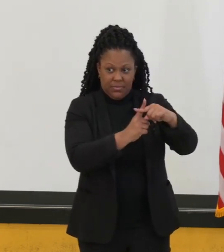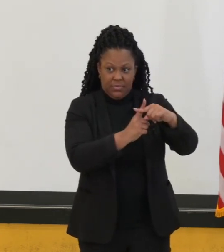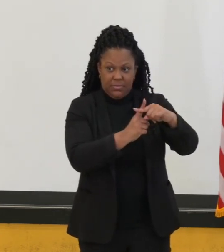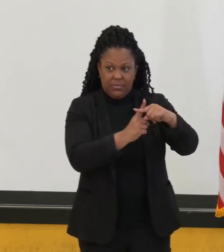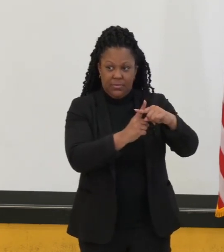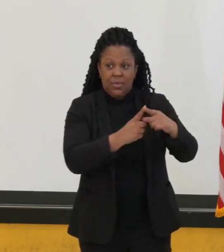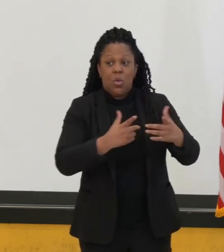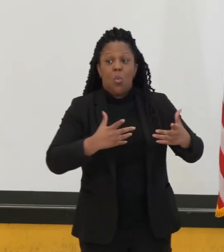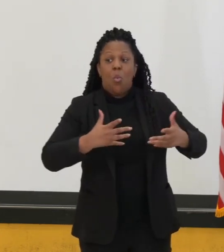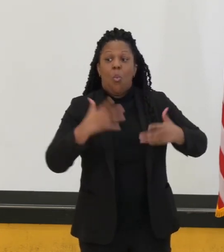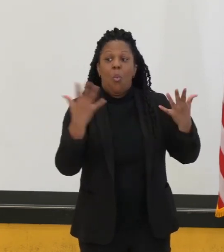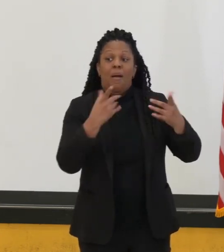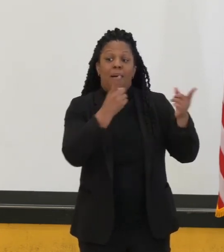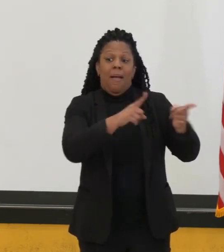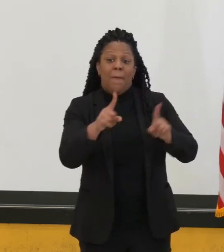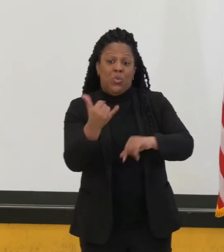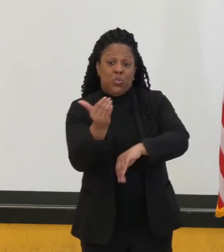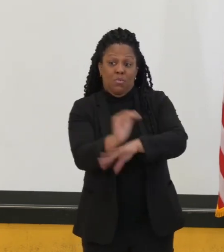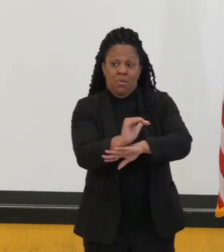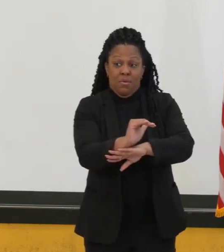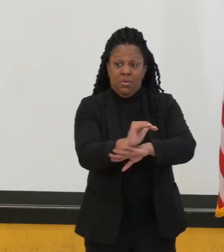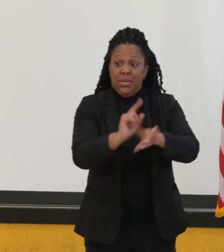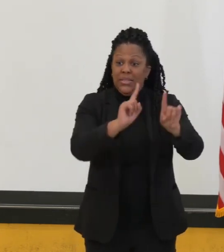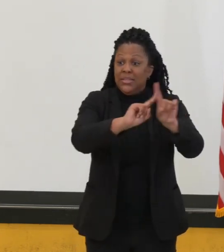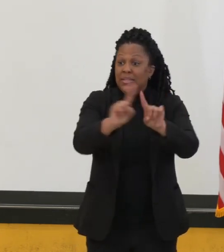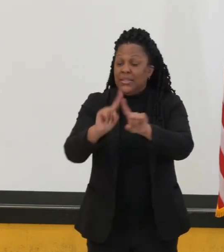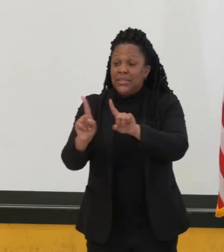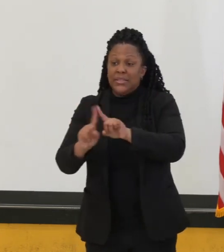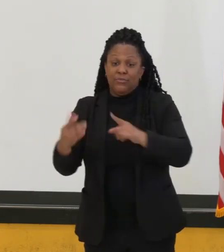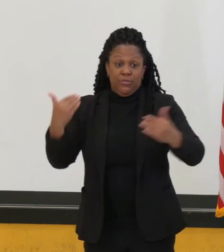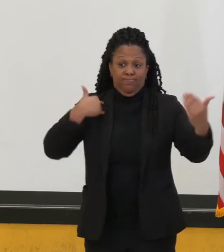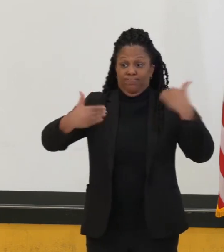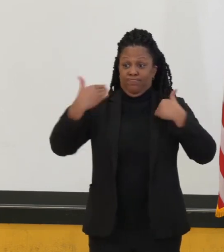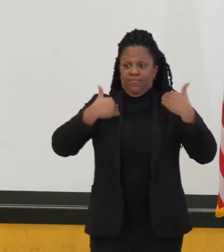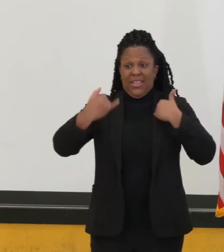are making, that even if we do have protests tonight, that